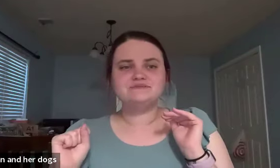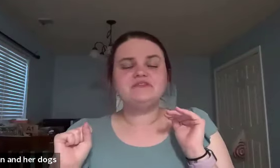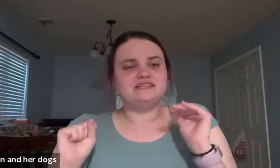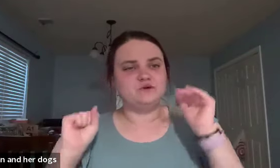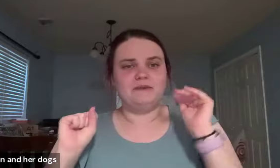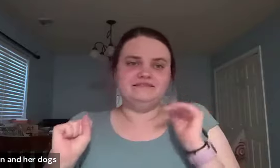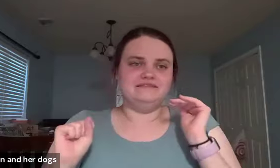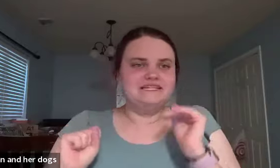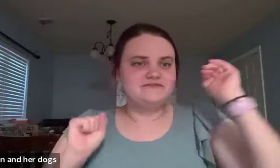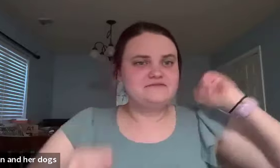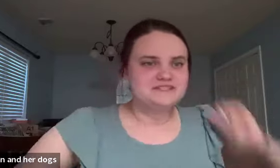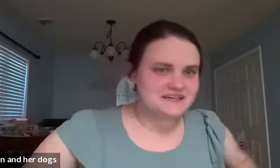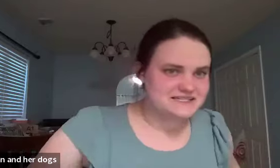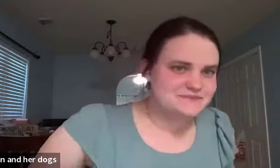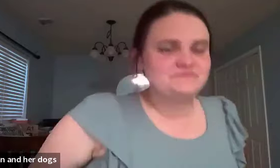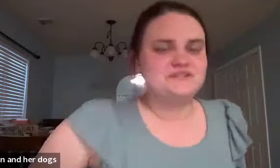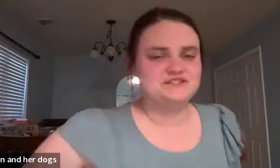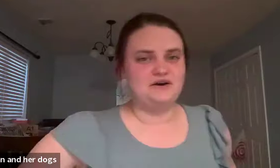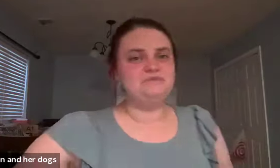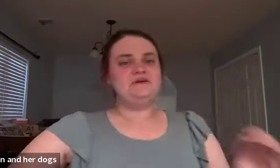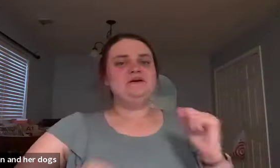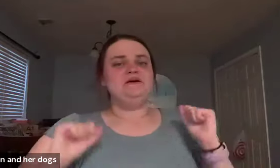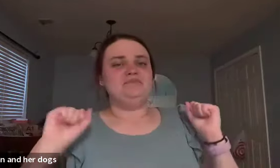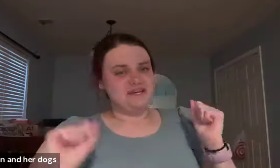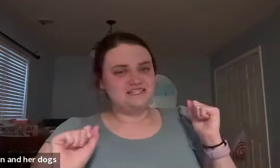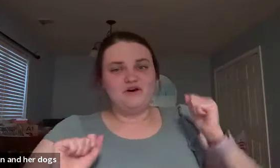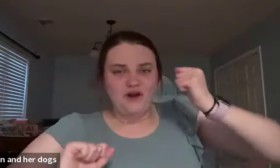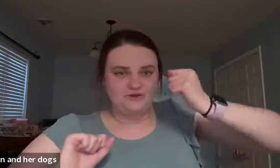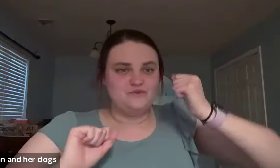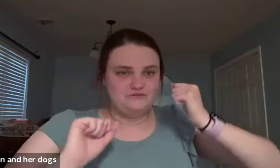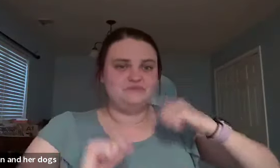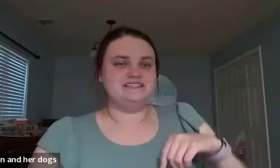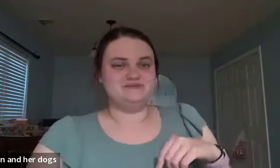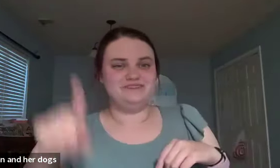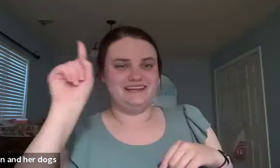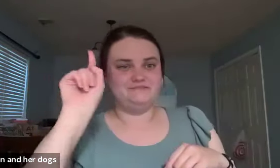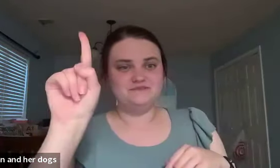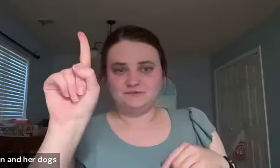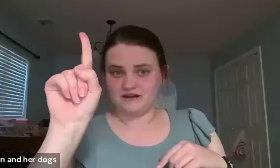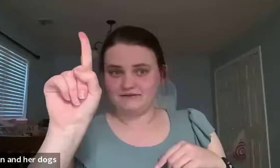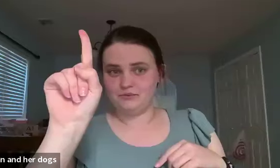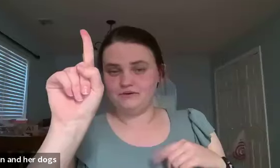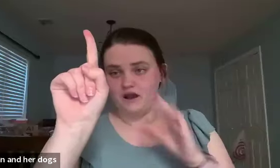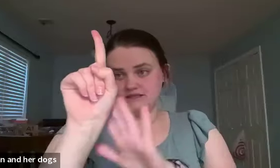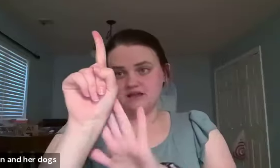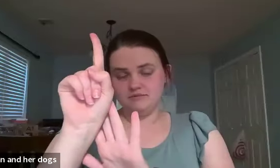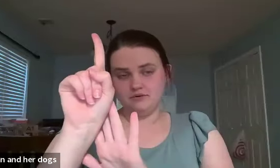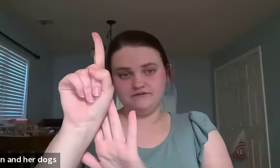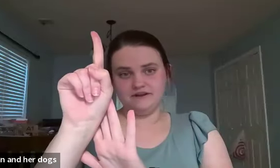next month is one of my least favorite signs. So, because of all the awkward movement places with it again. So we're gonna have our non-dominant pointer